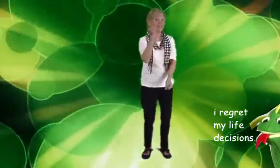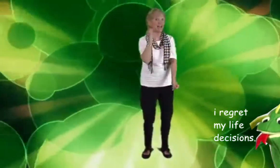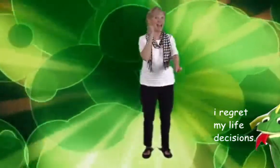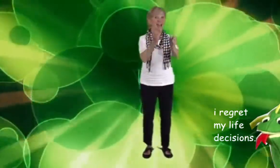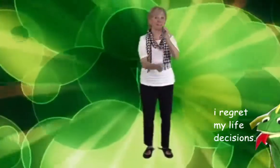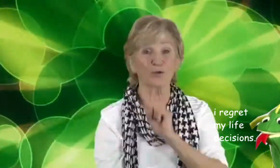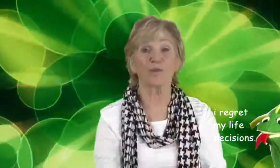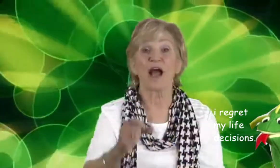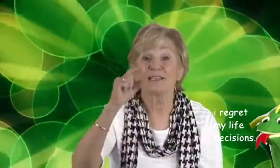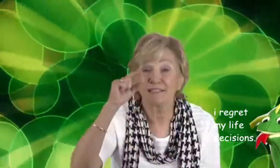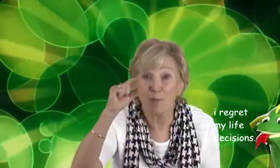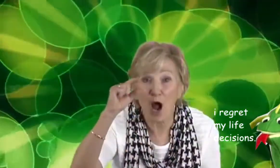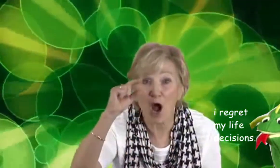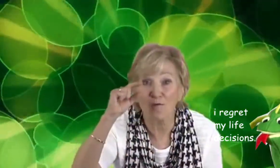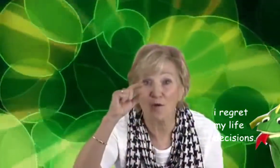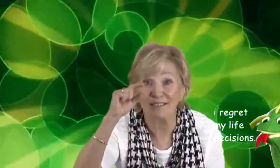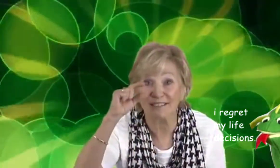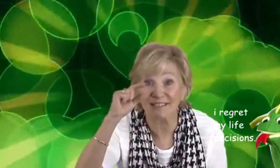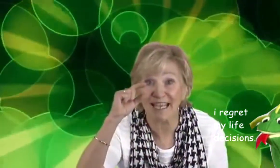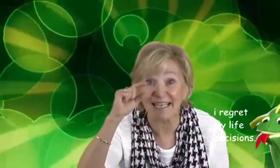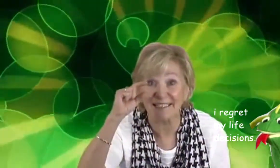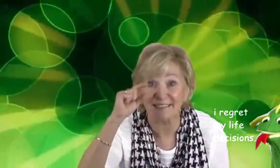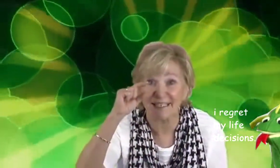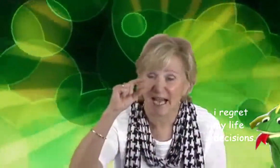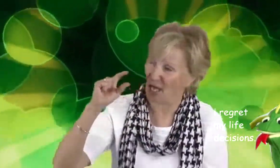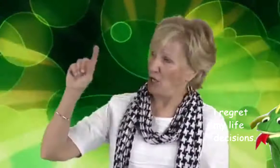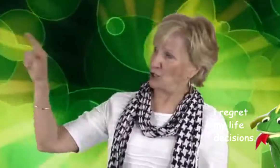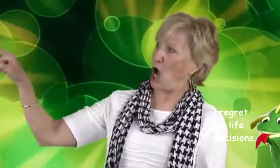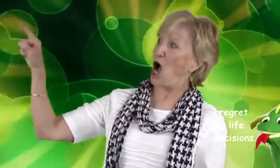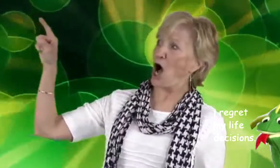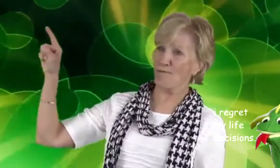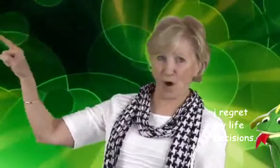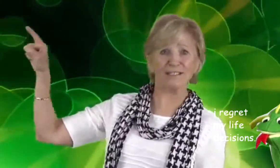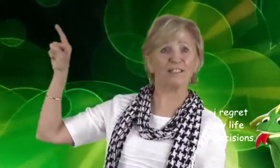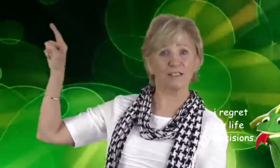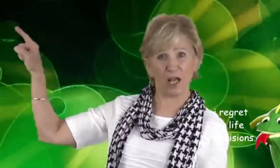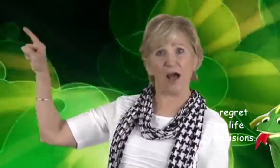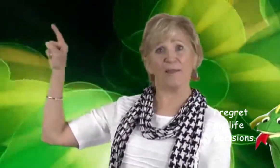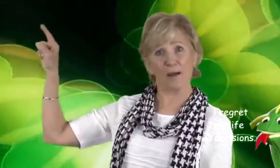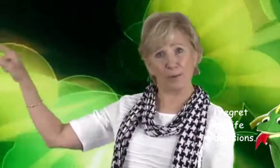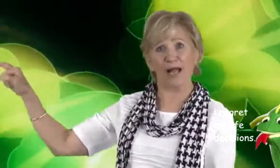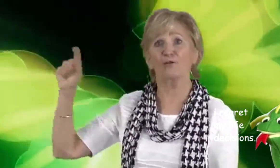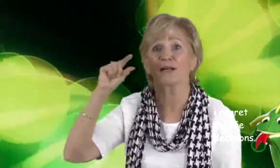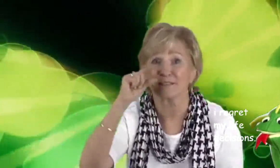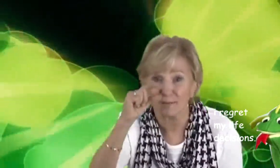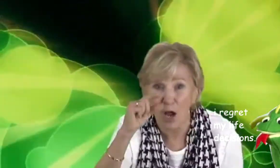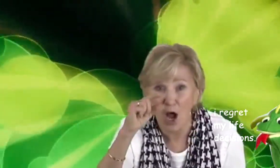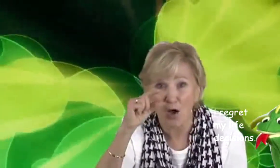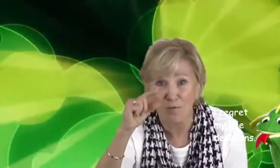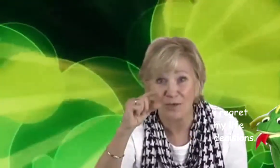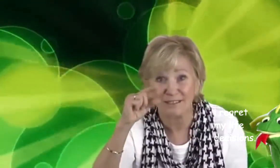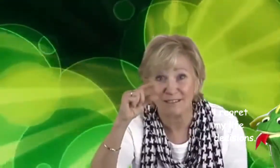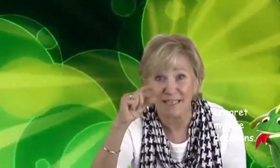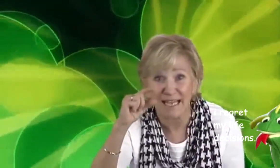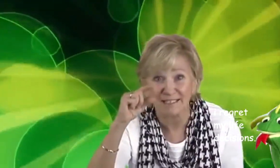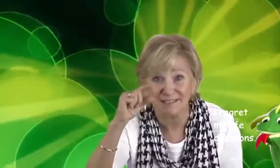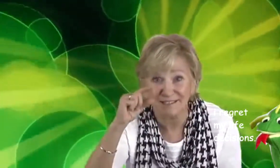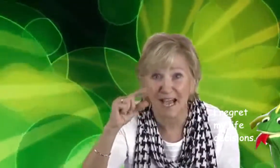classroom. Small voices inside, tall voices on the playground. Small voices inside,